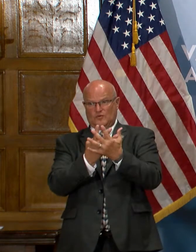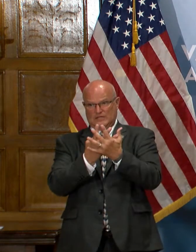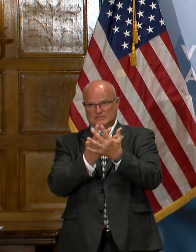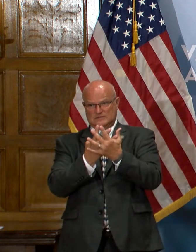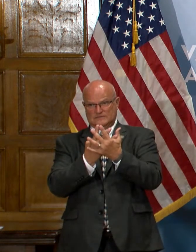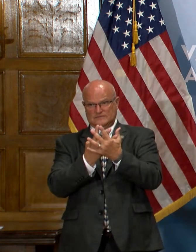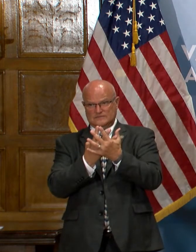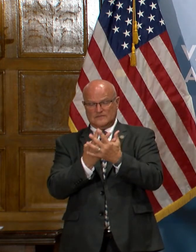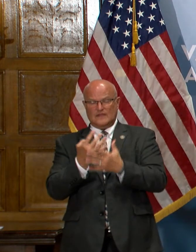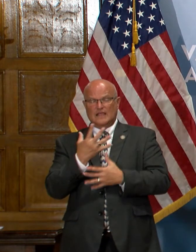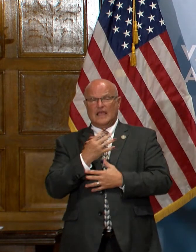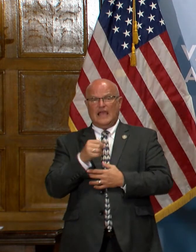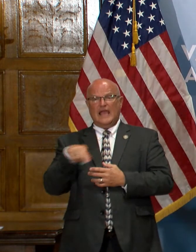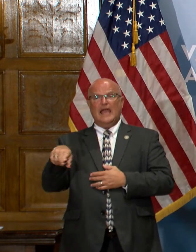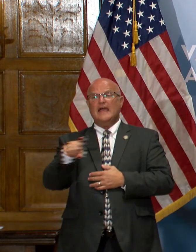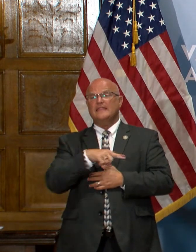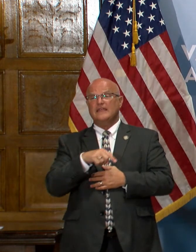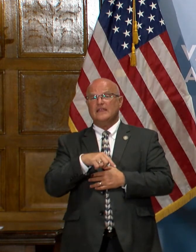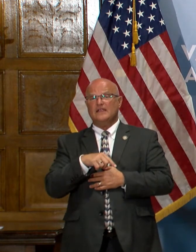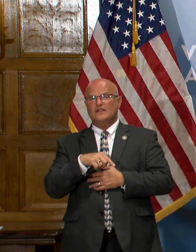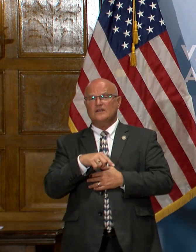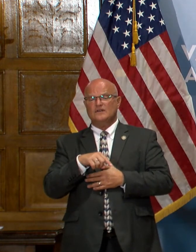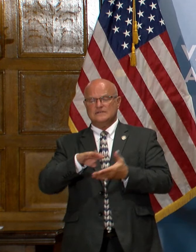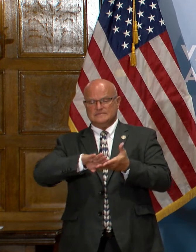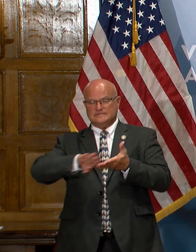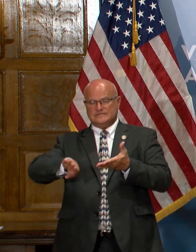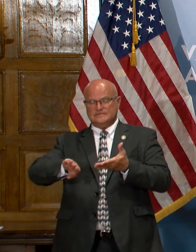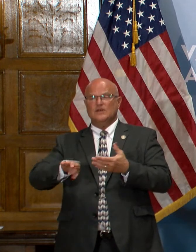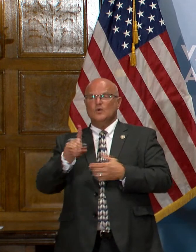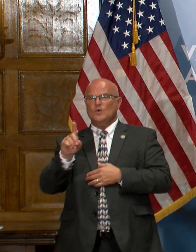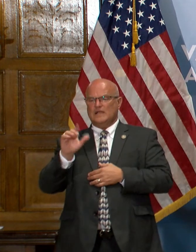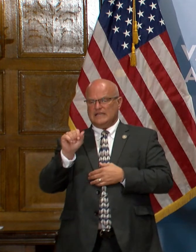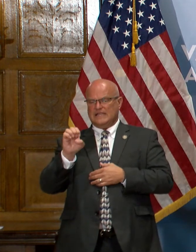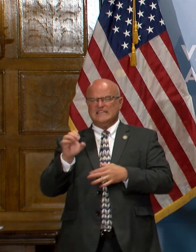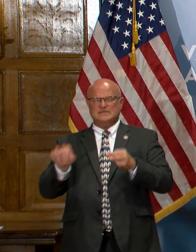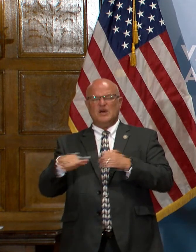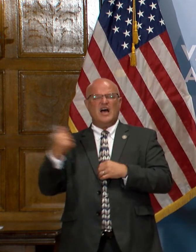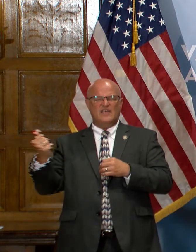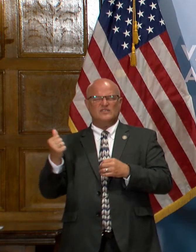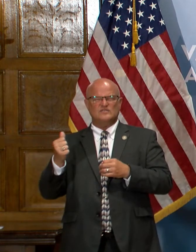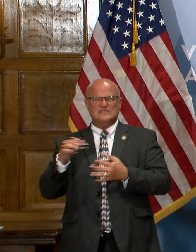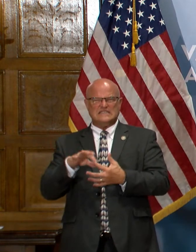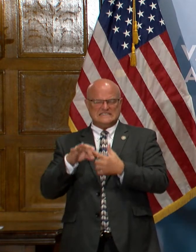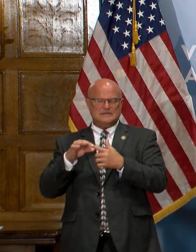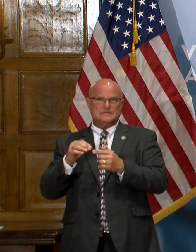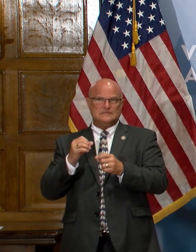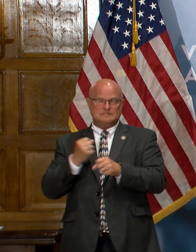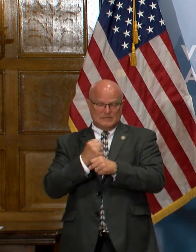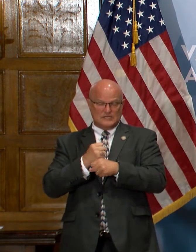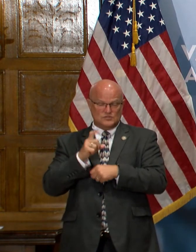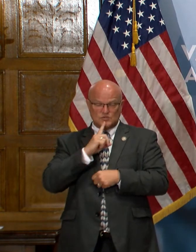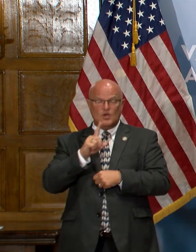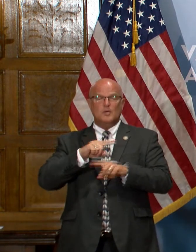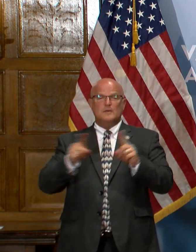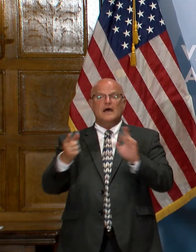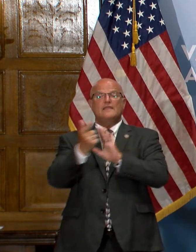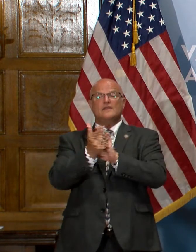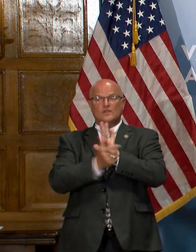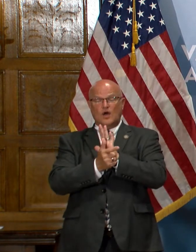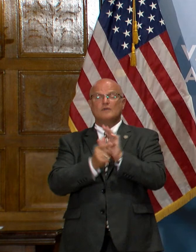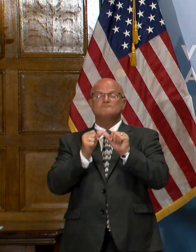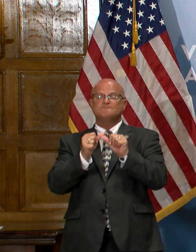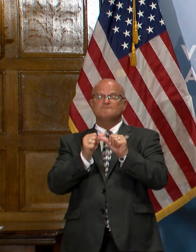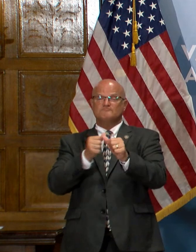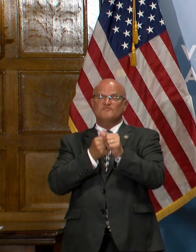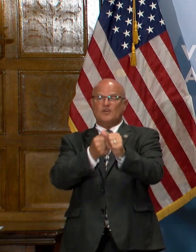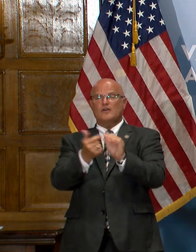and they are accepted out of it. There is a case that some other exception should have been made, but it is the law, and we'll